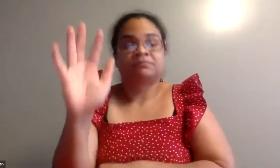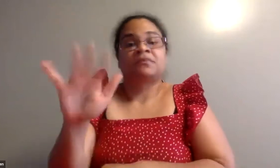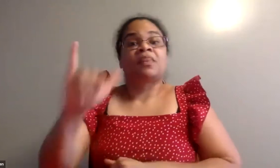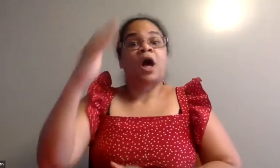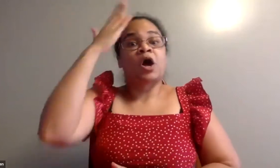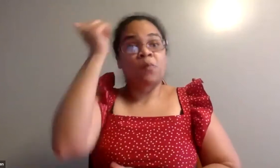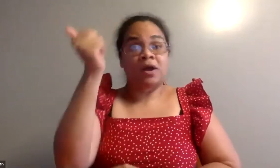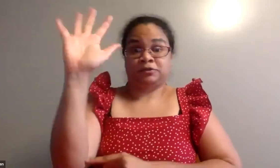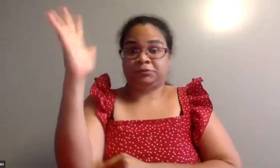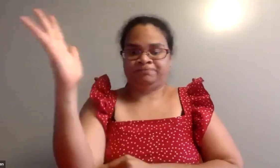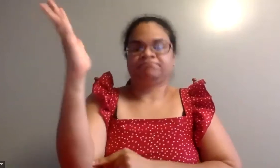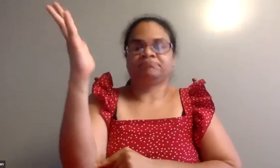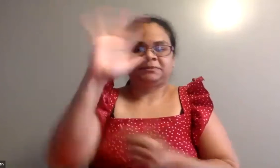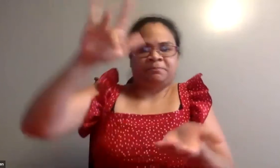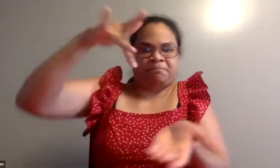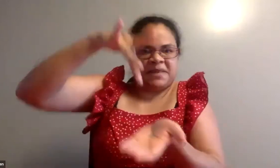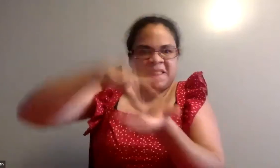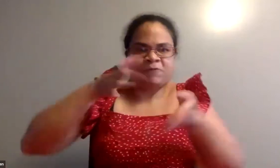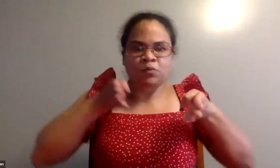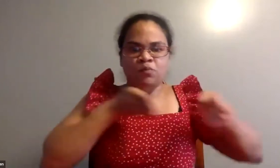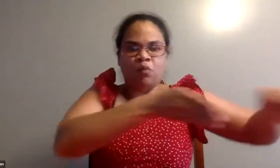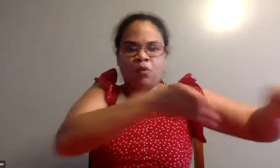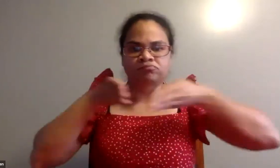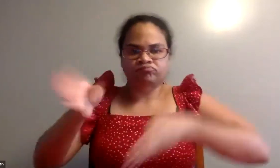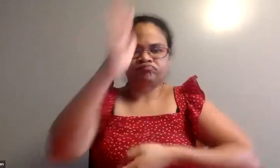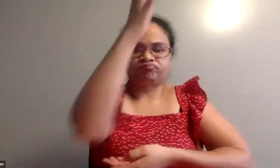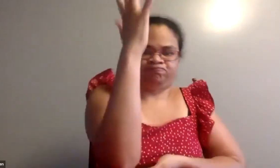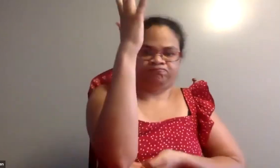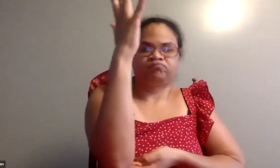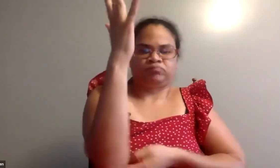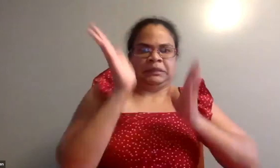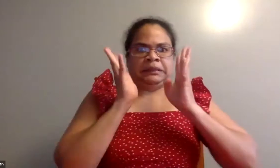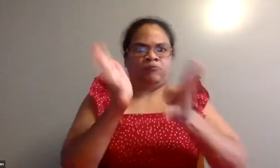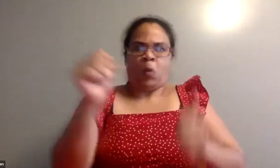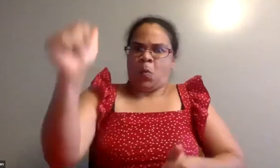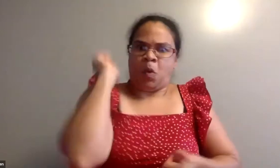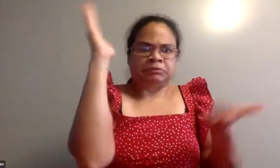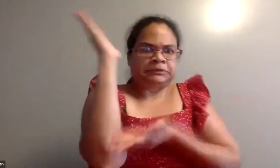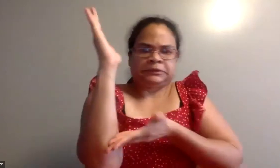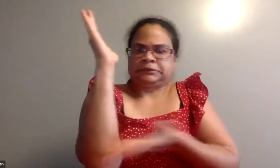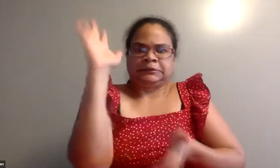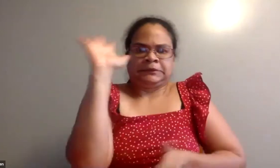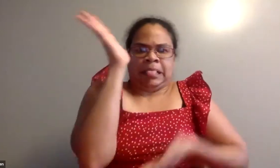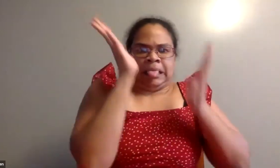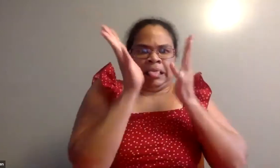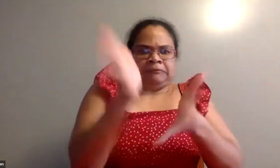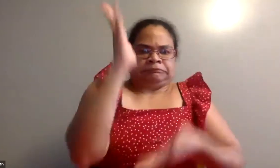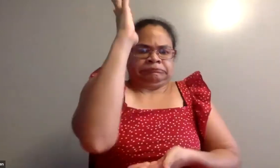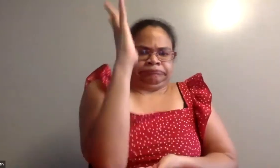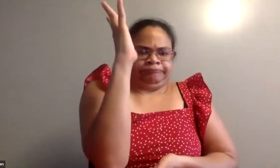So the contractors decided to leave the tree as it is in the middle of the roadway. And that's where it stands. No